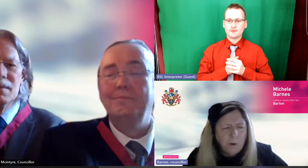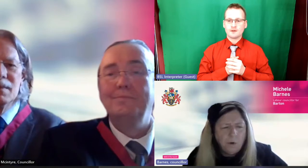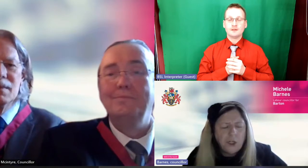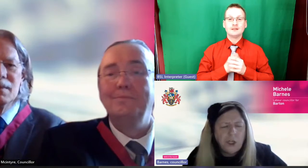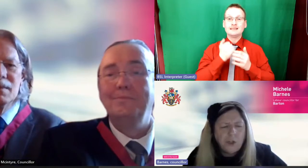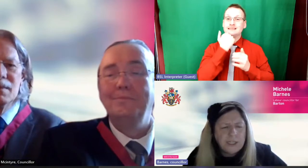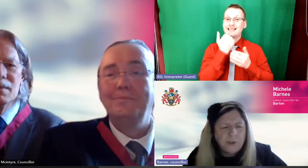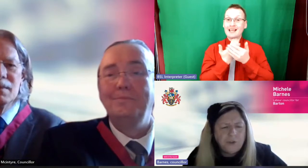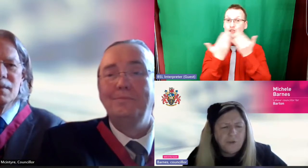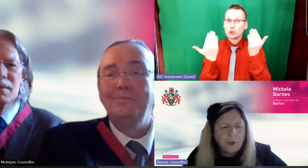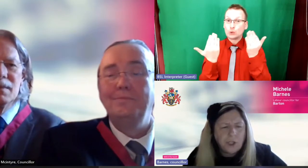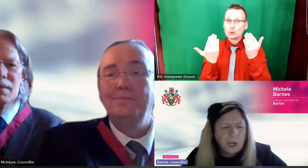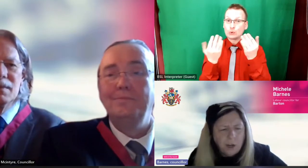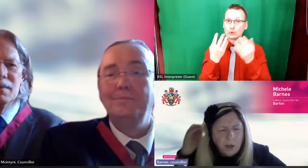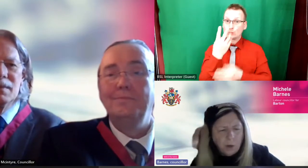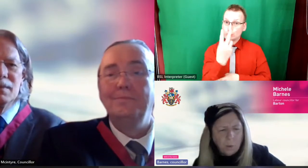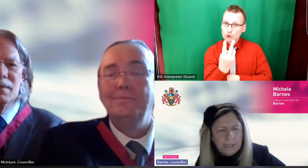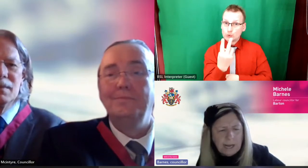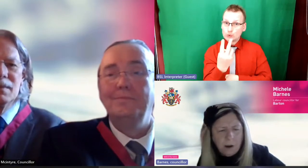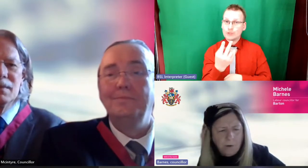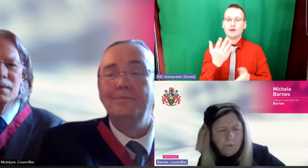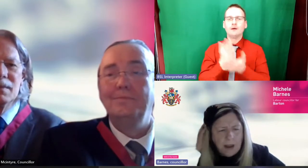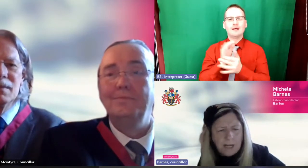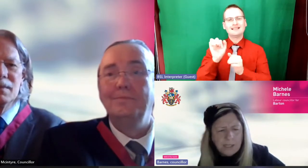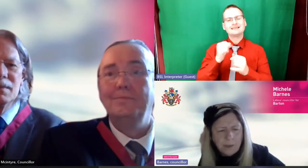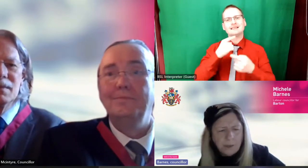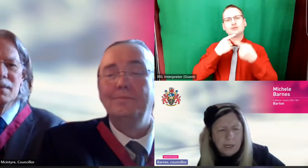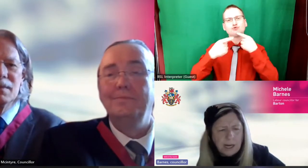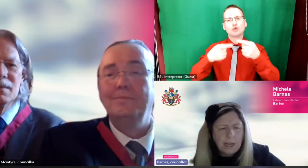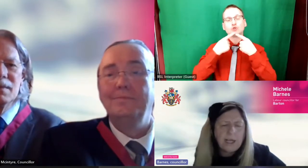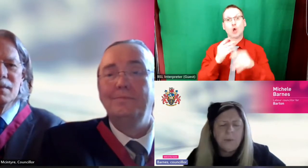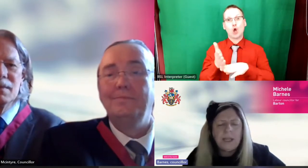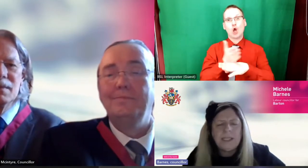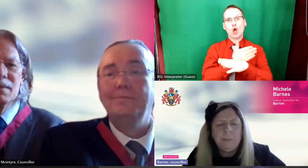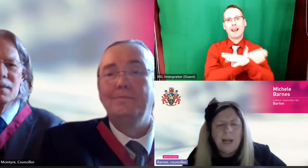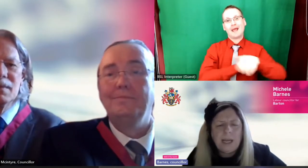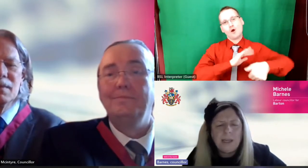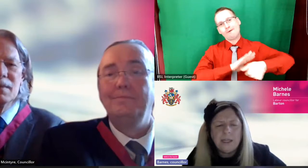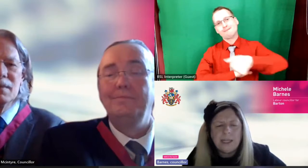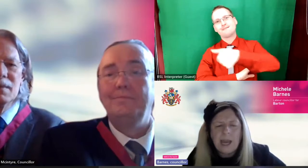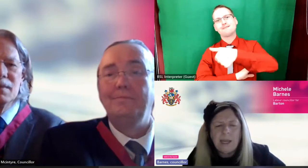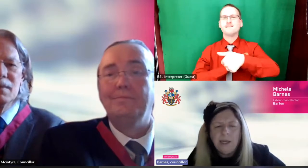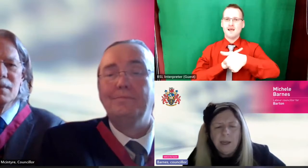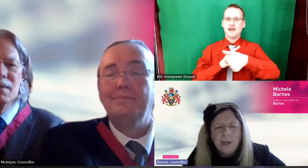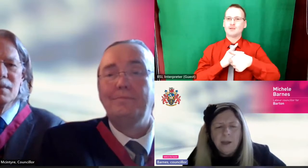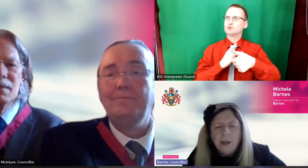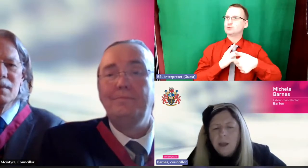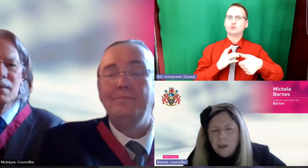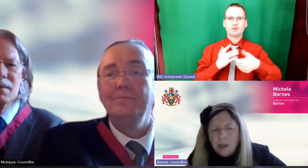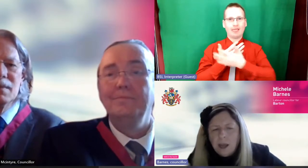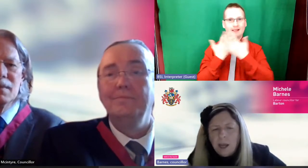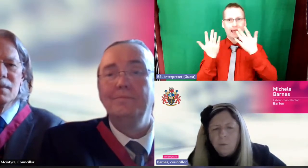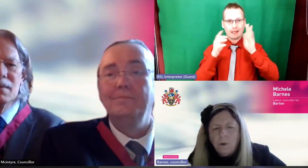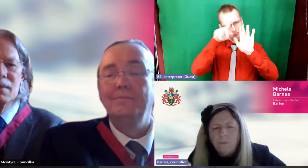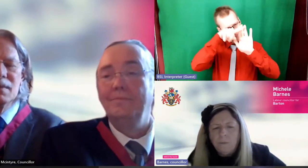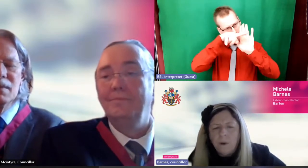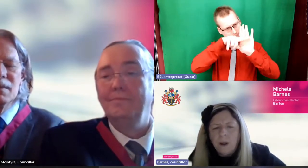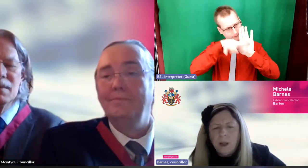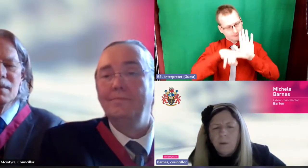Day two, under John's instruction, we set off nice and early as we had to pack in the day,